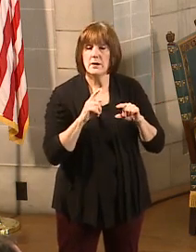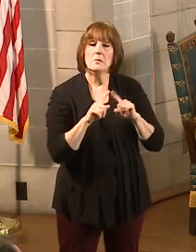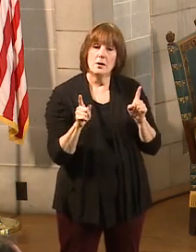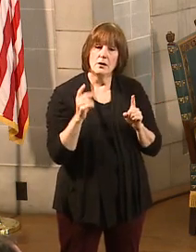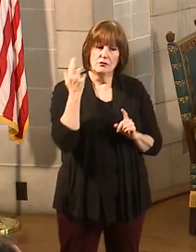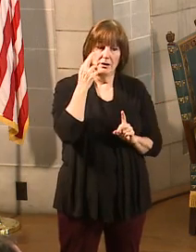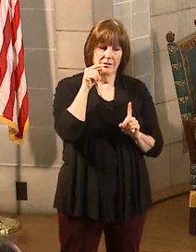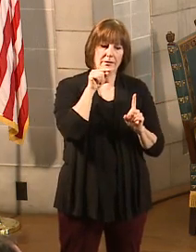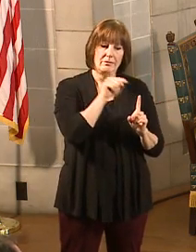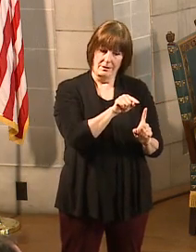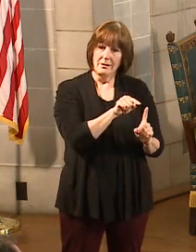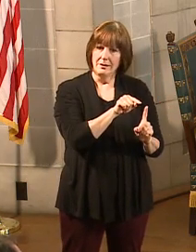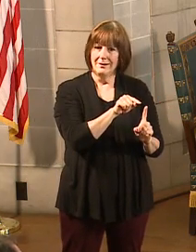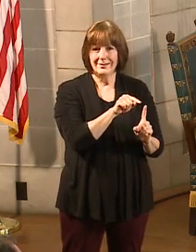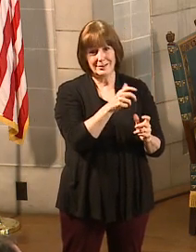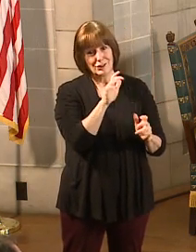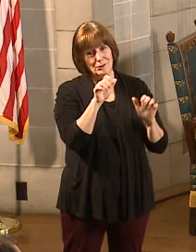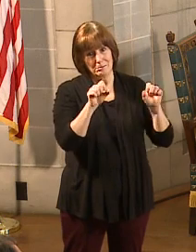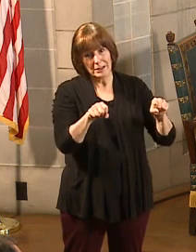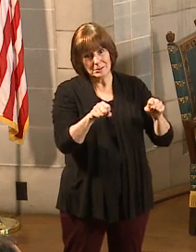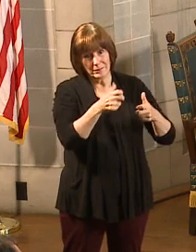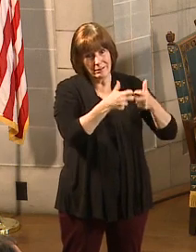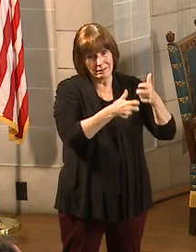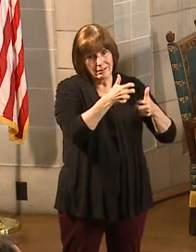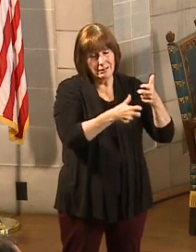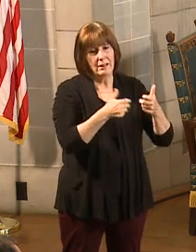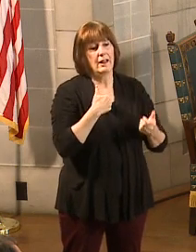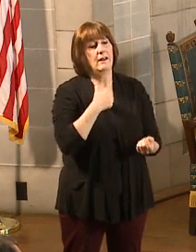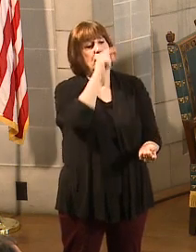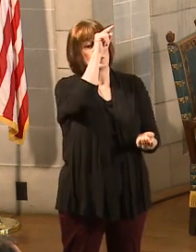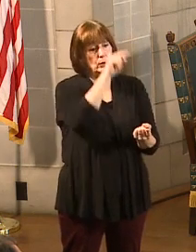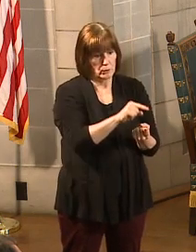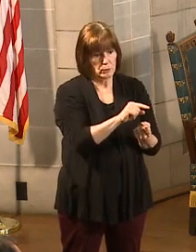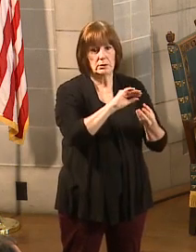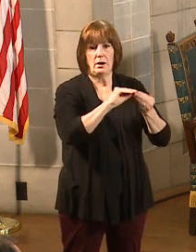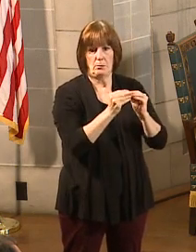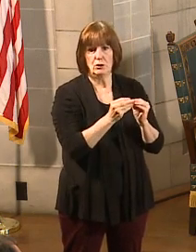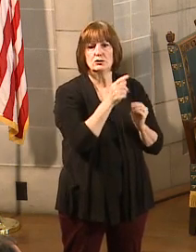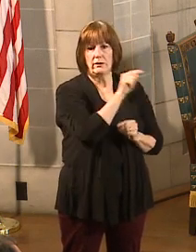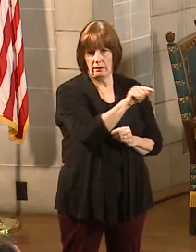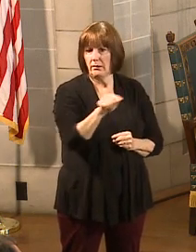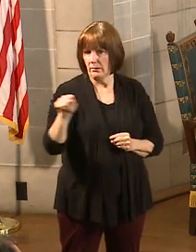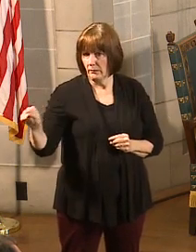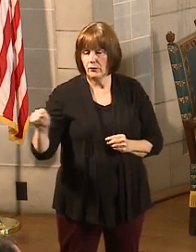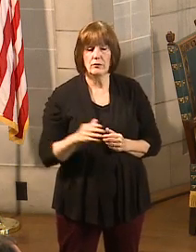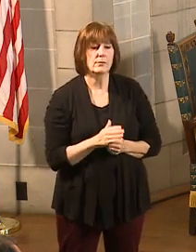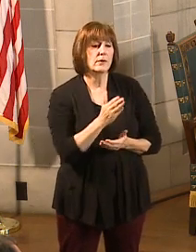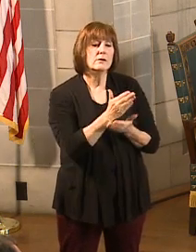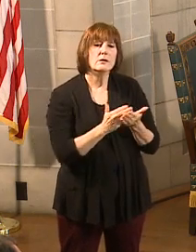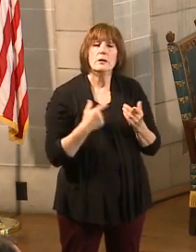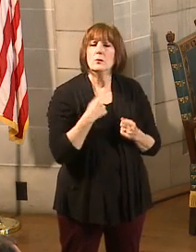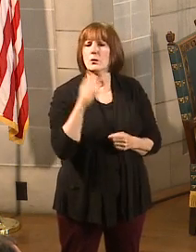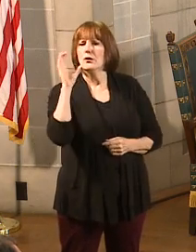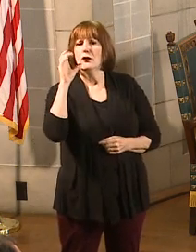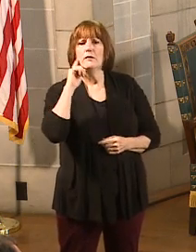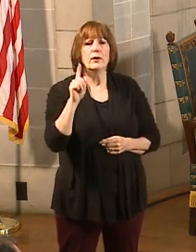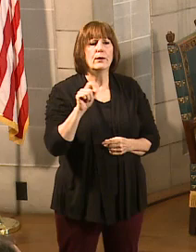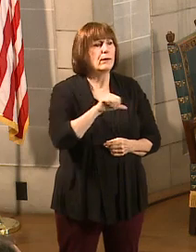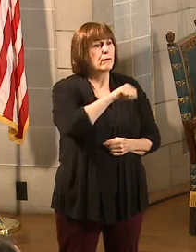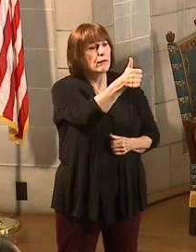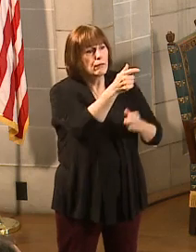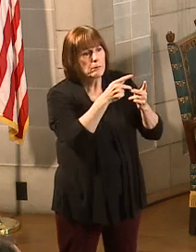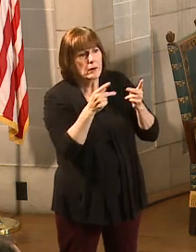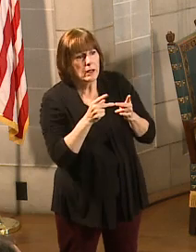realize that that's an issue. We have reduced capacity in those dormitories. And in some cases, we've looked for